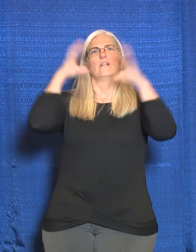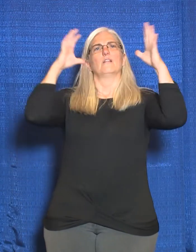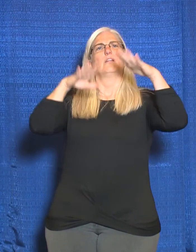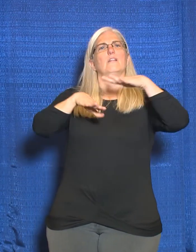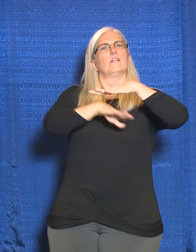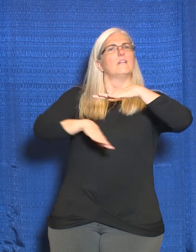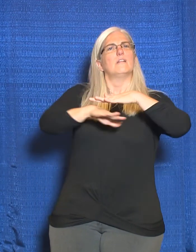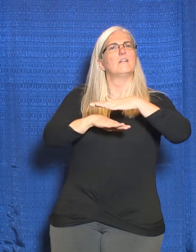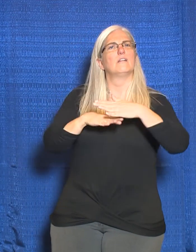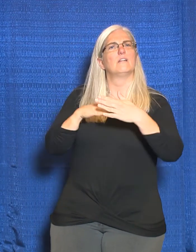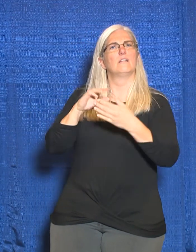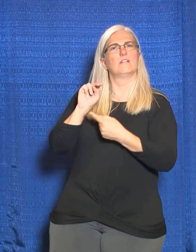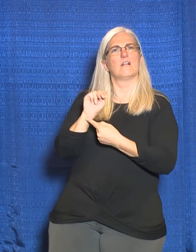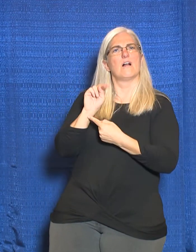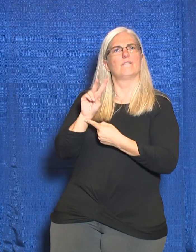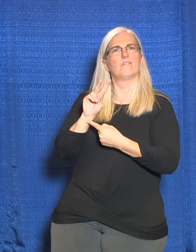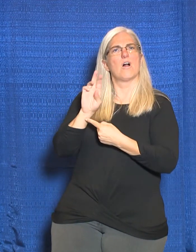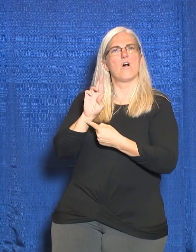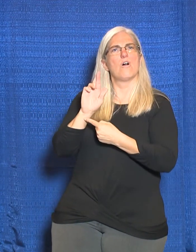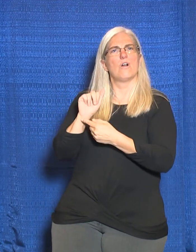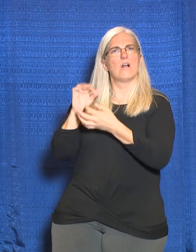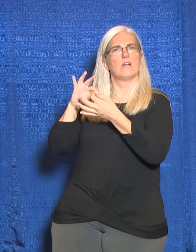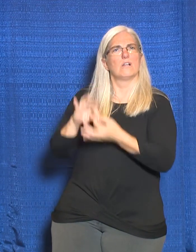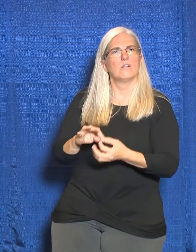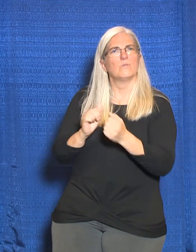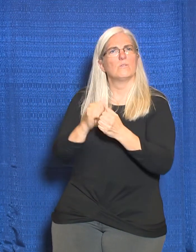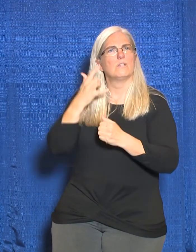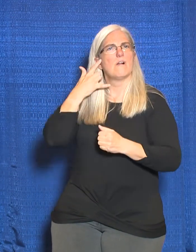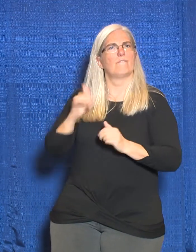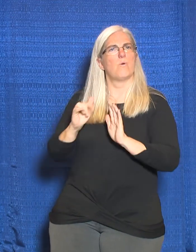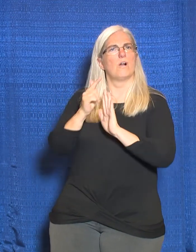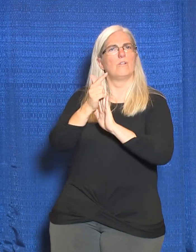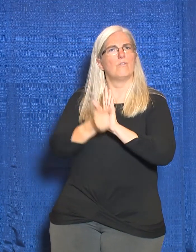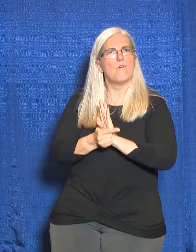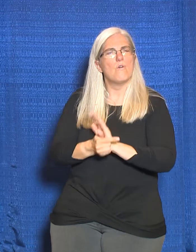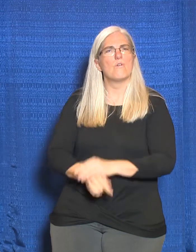the core of the NVRA and California law.